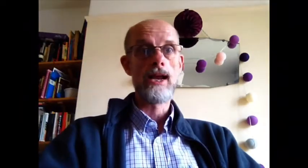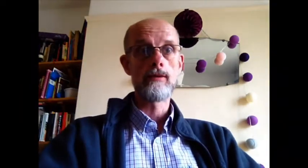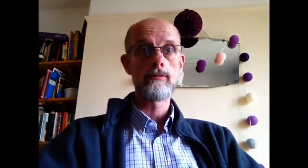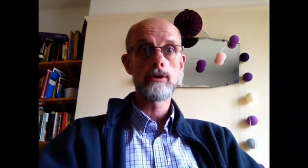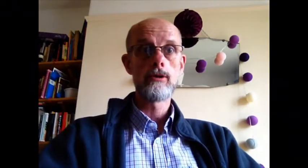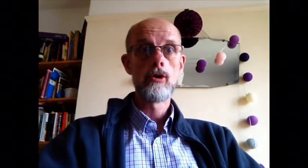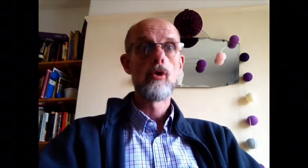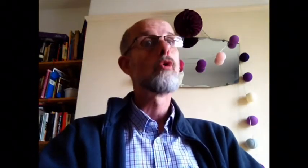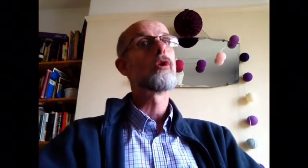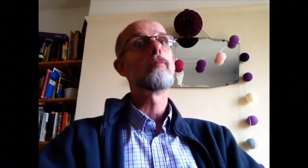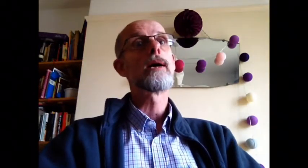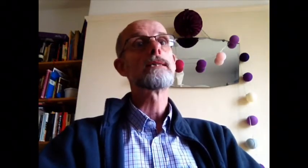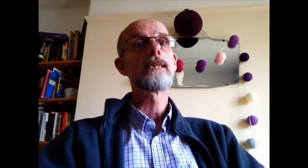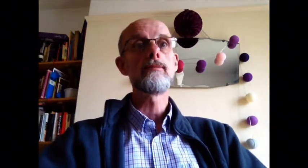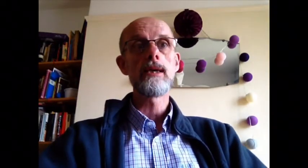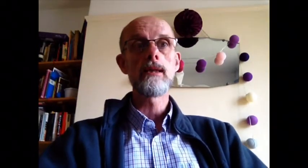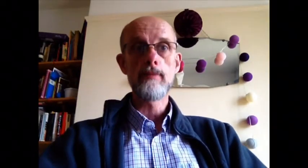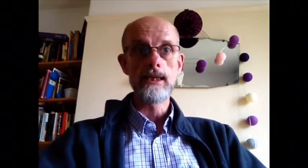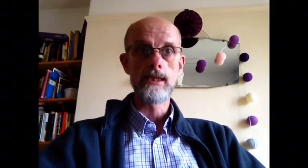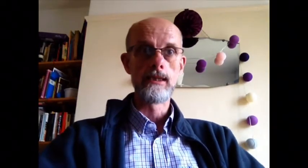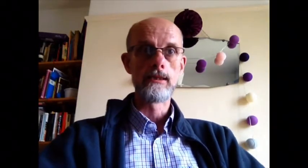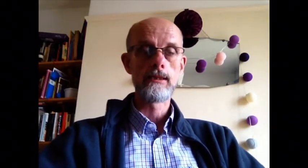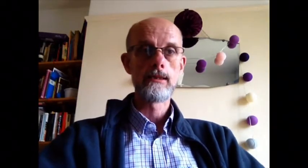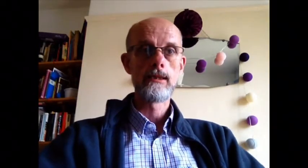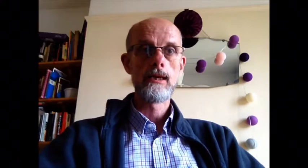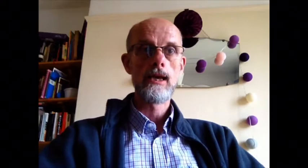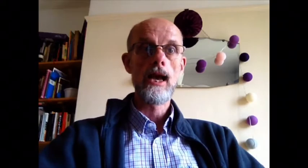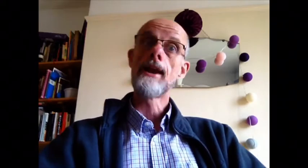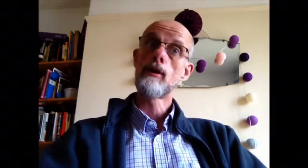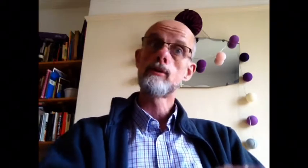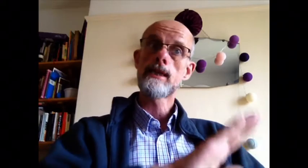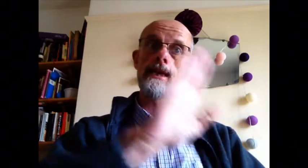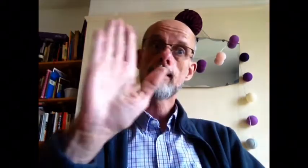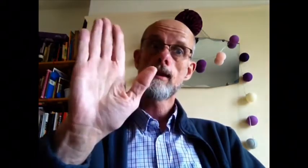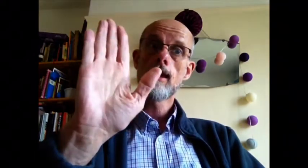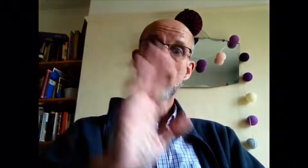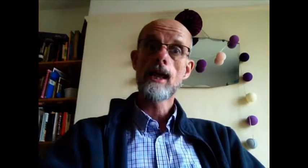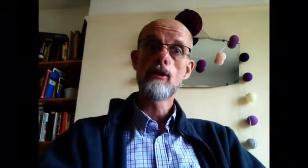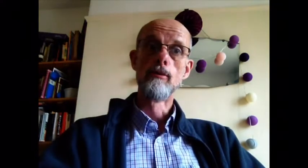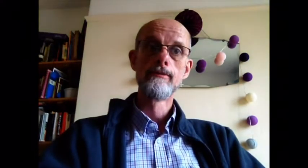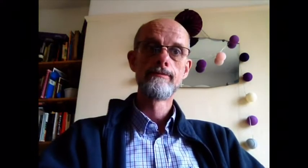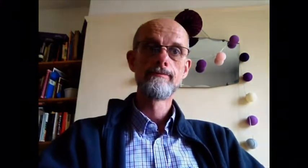walking around, or you might see me in the meetings, and I will say